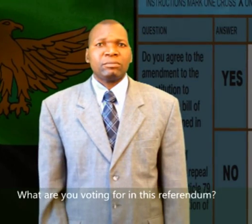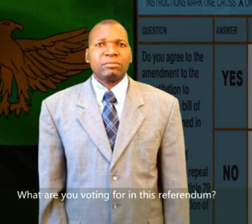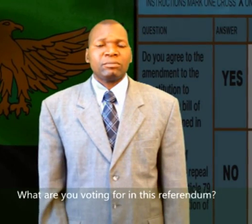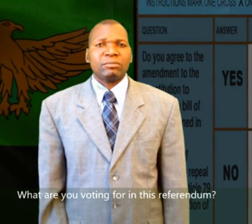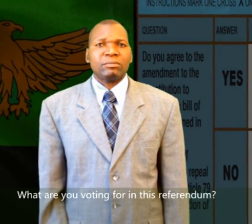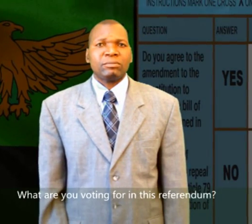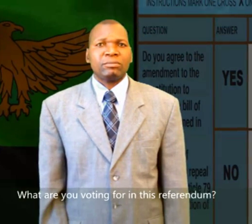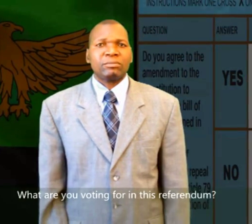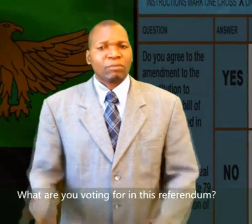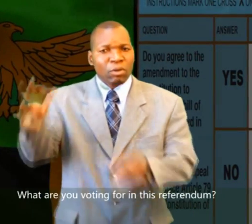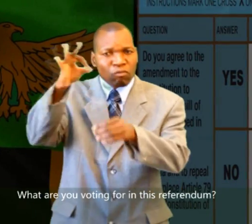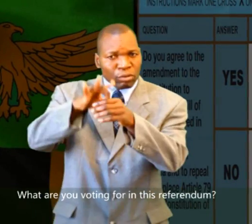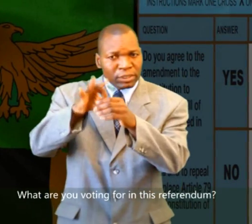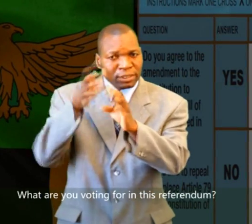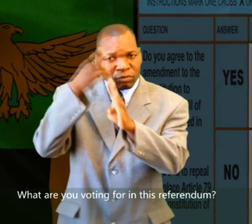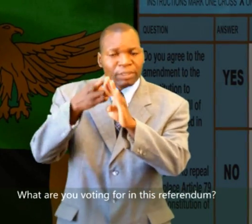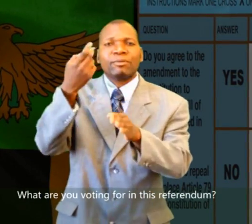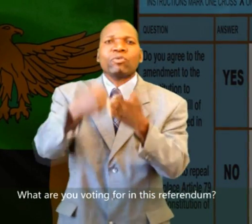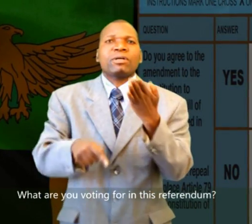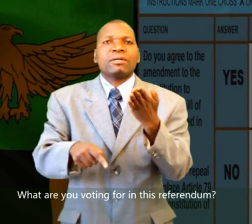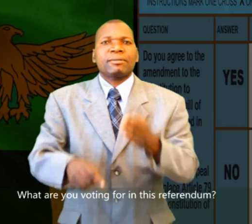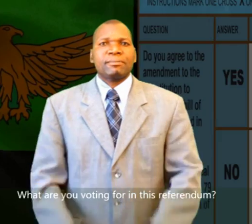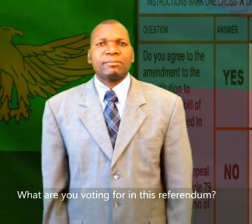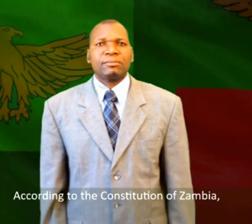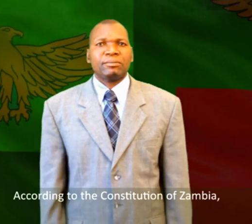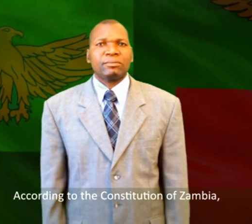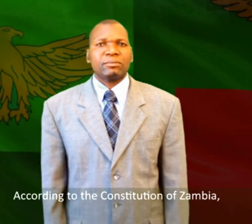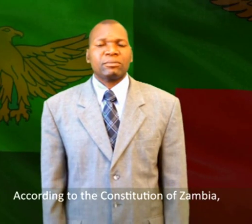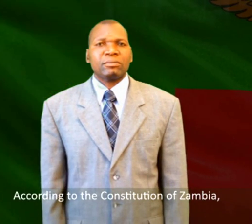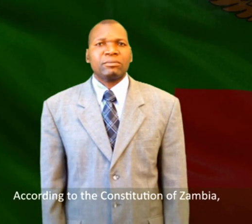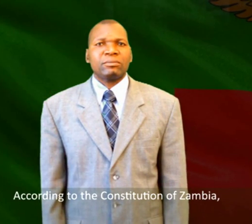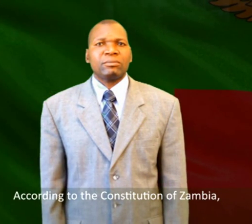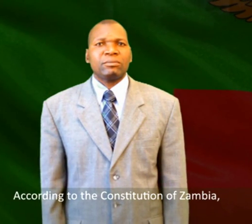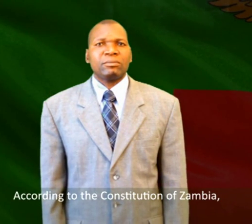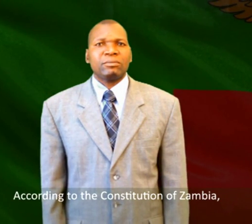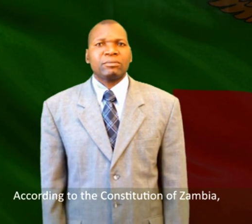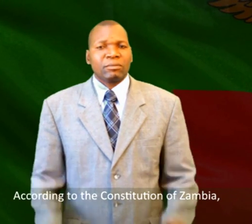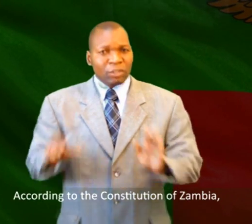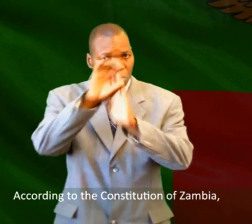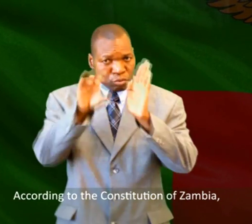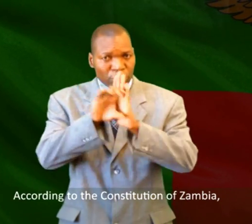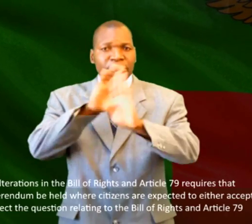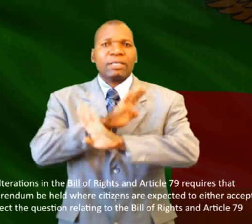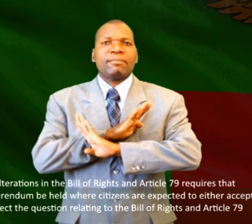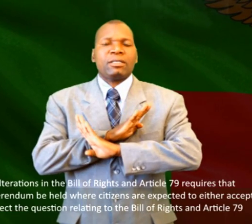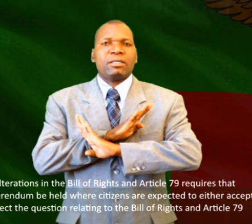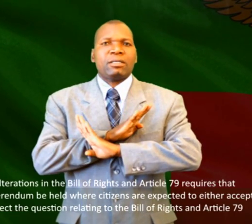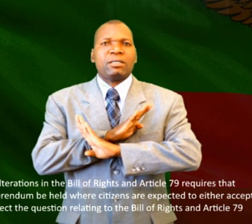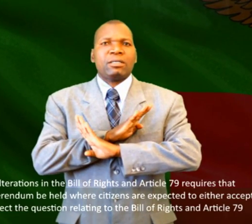What are you voting for in this referendum? According to the Constitution of Zambia, Any alterations